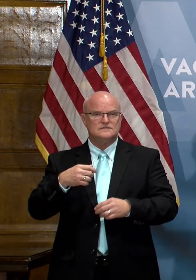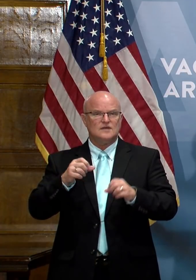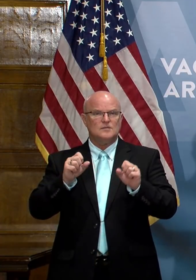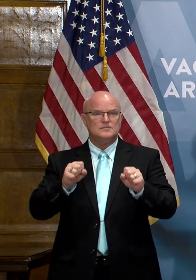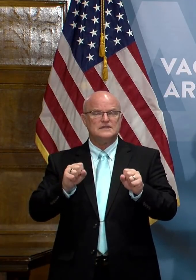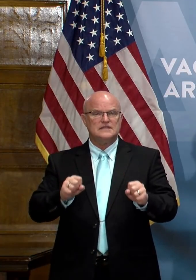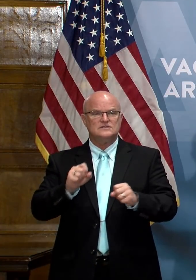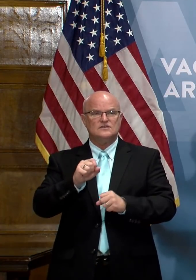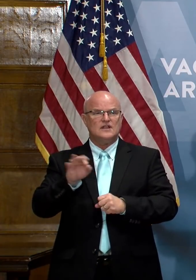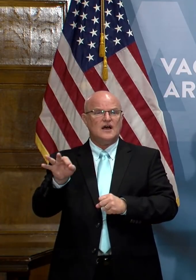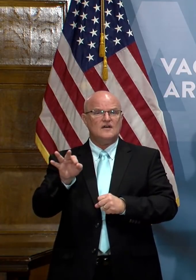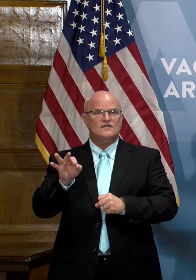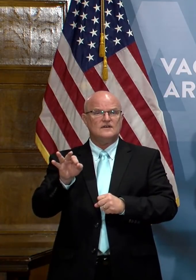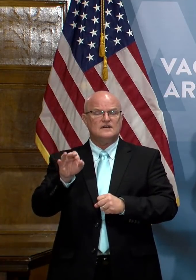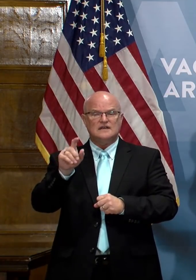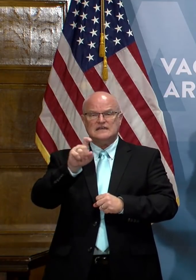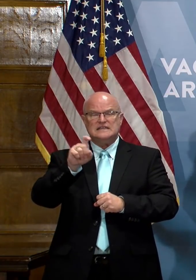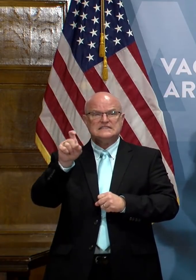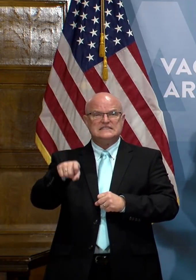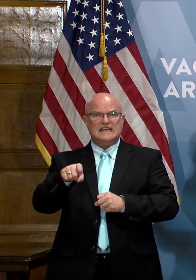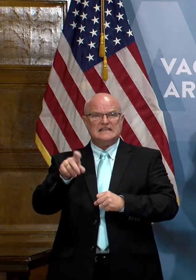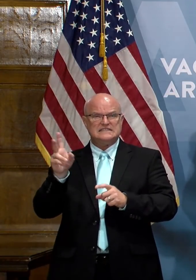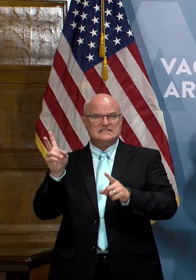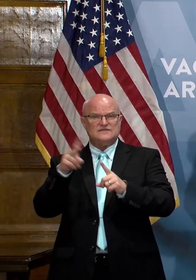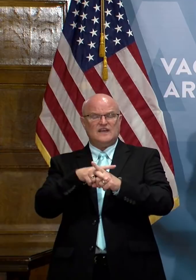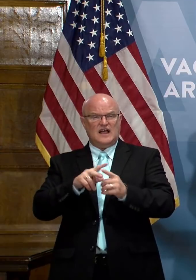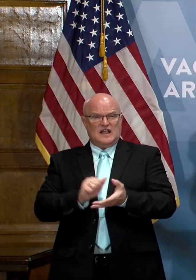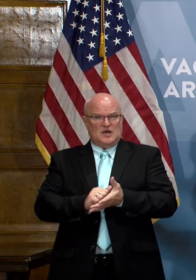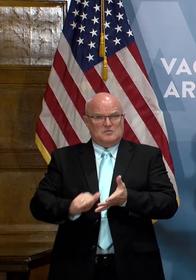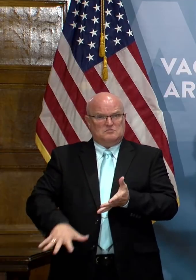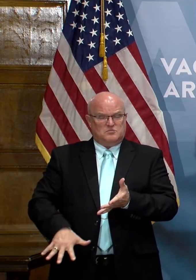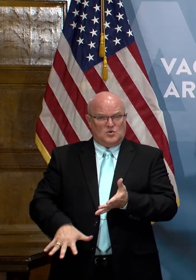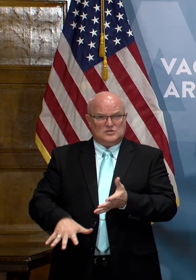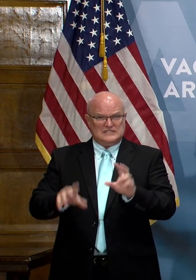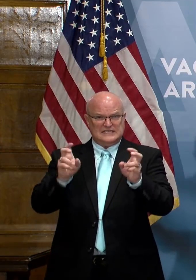potential of a Texas-style abortion